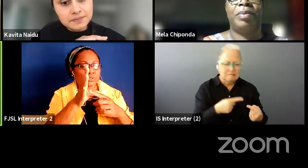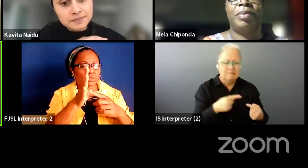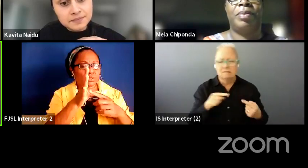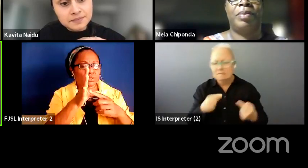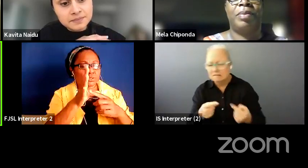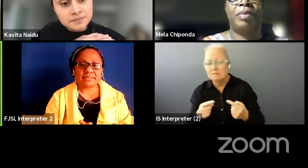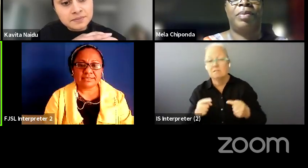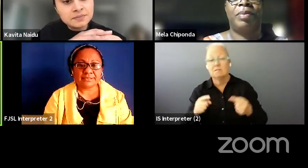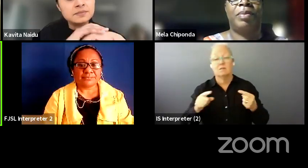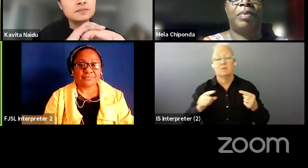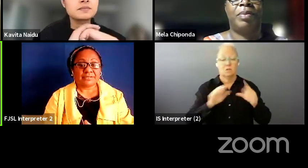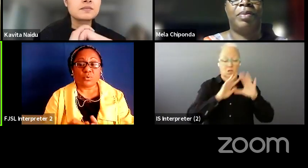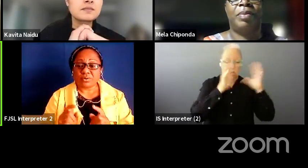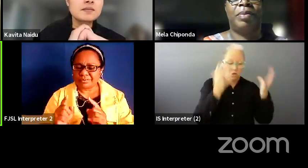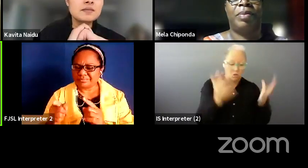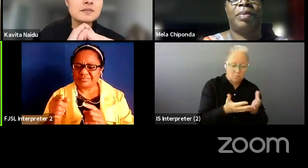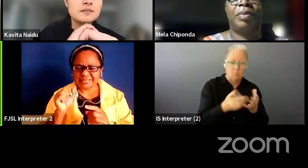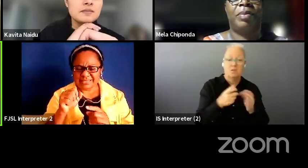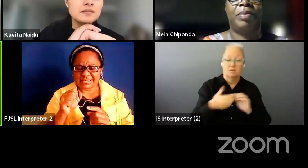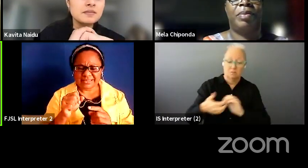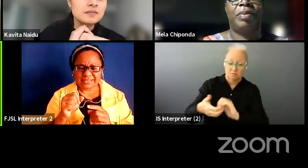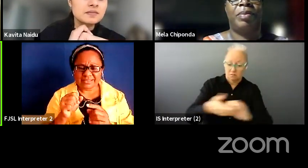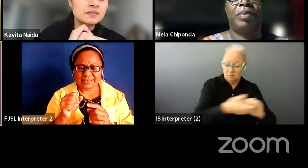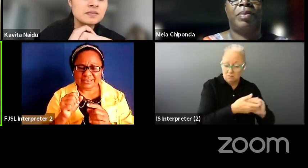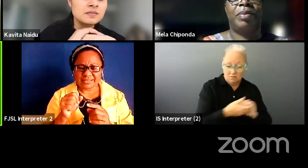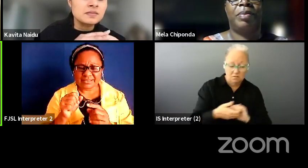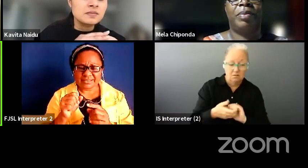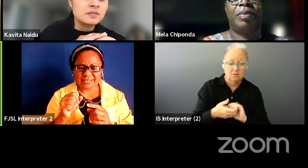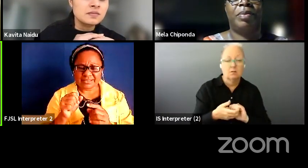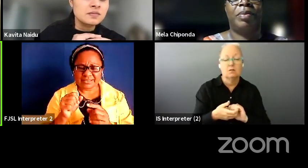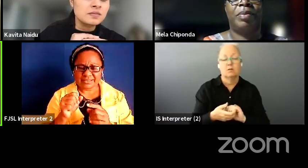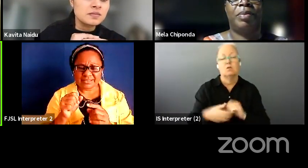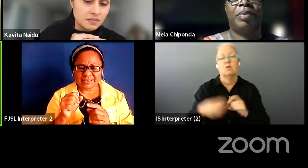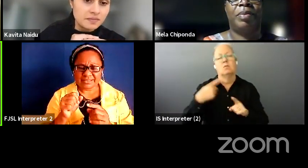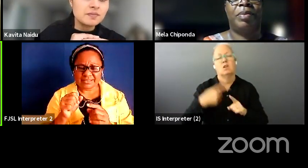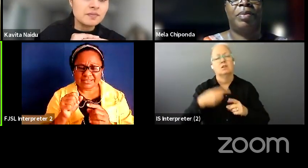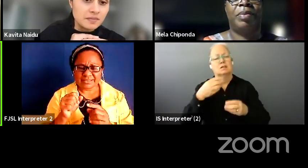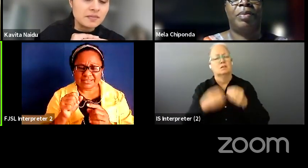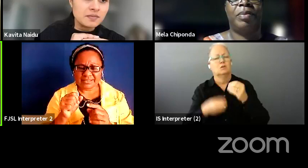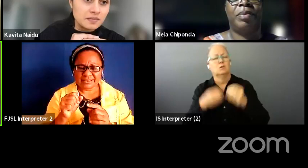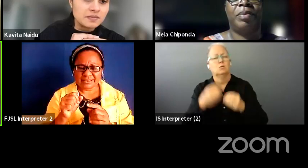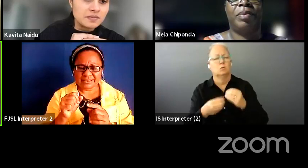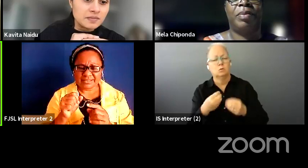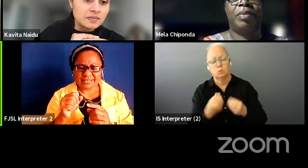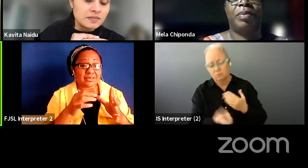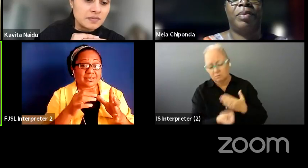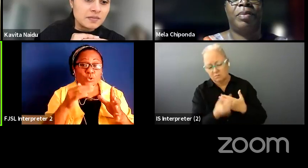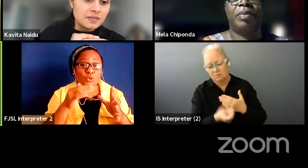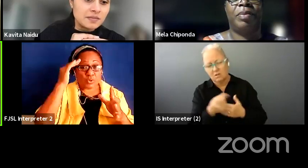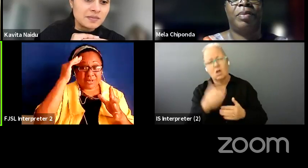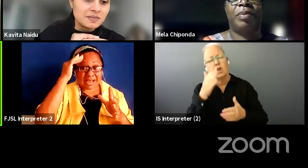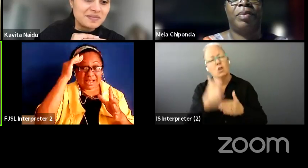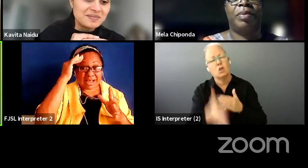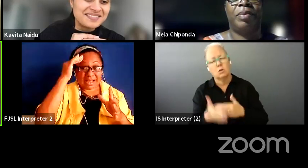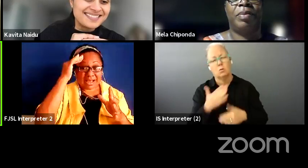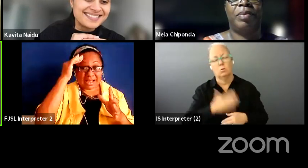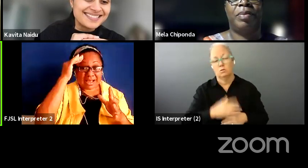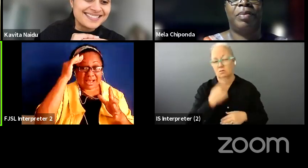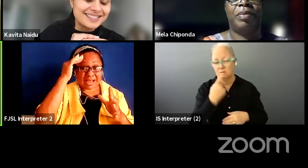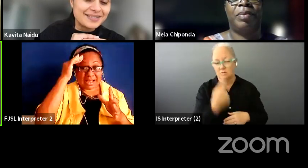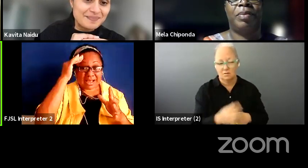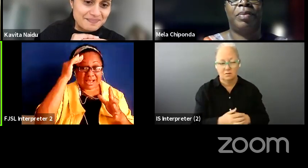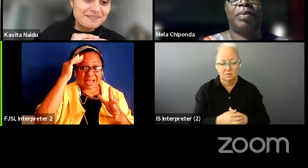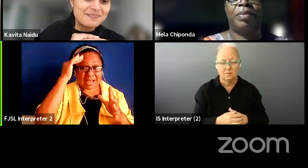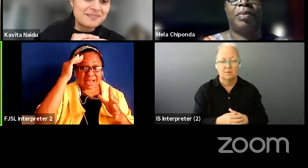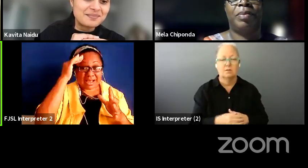both transnational solidarity, but also in terms of the issues that we work on. And then finally, I think I just wanted to say something about resilience. I